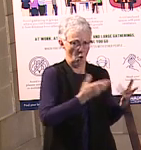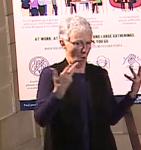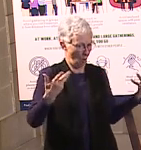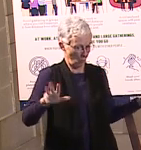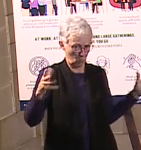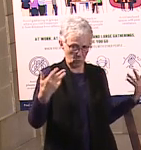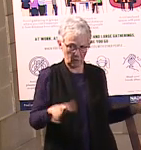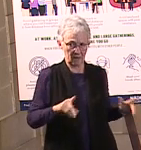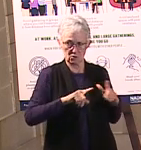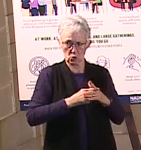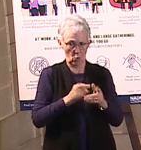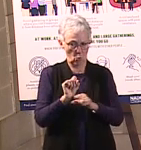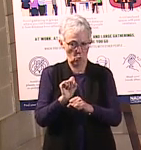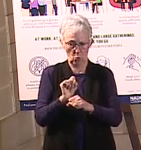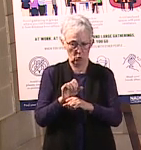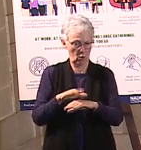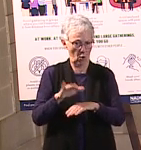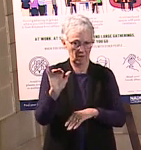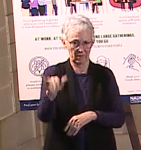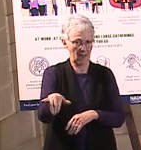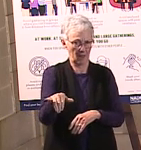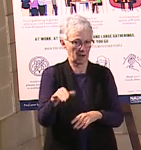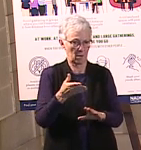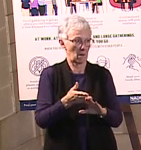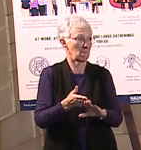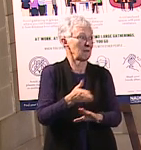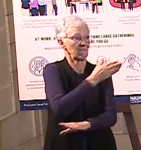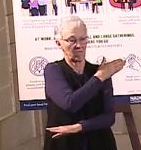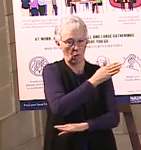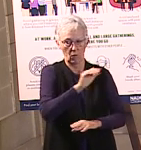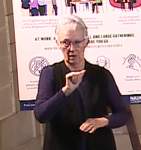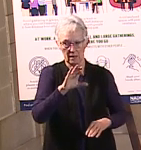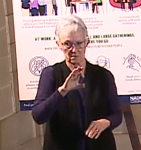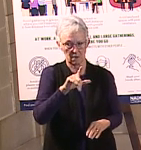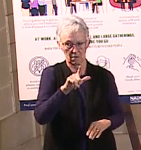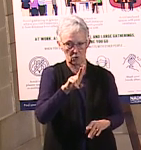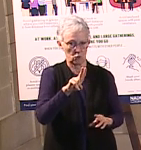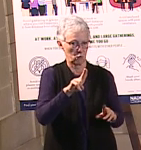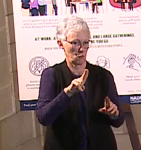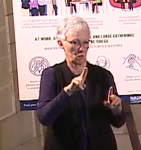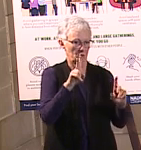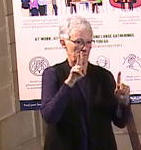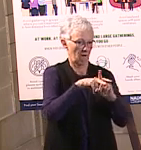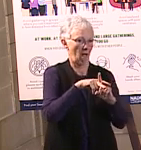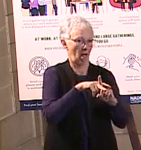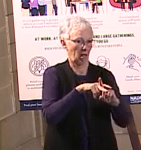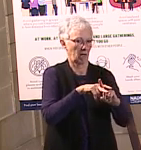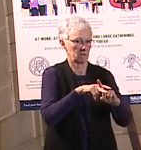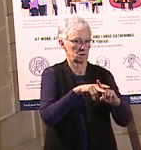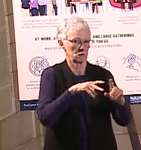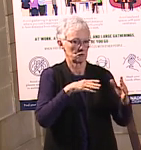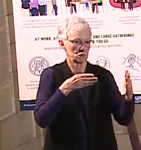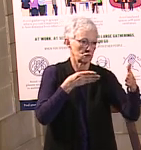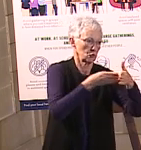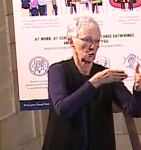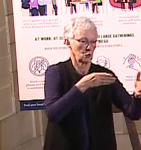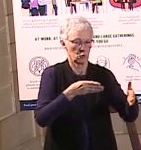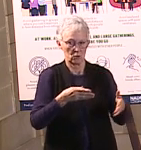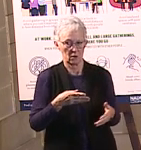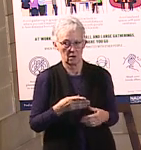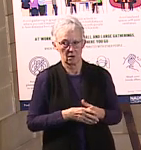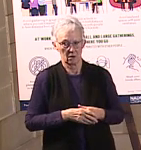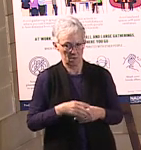their lawsuit. And we are going to continue to look to be able to make those improvements. For example, we have asked for and received